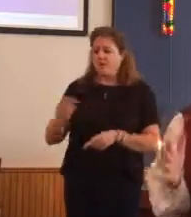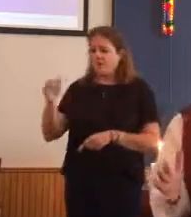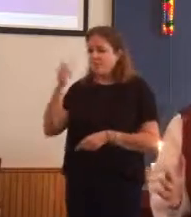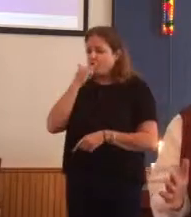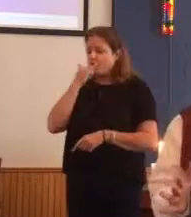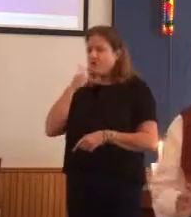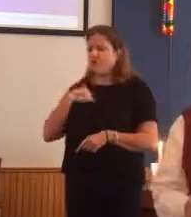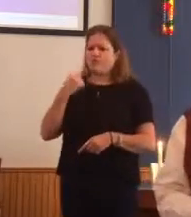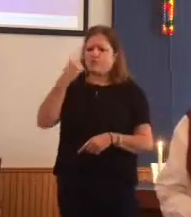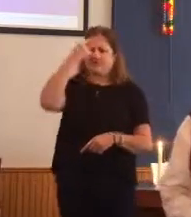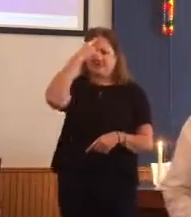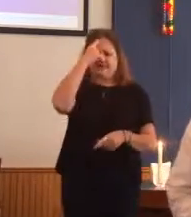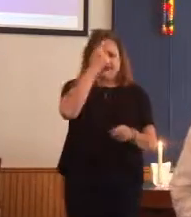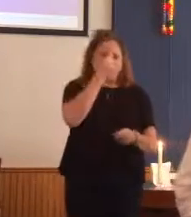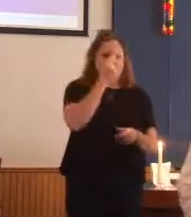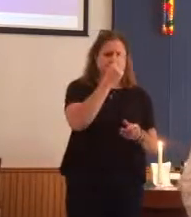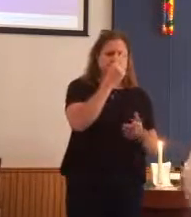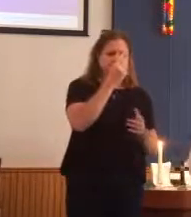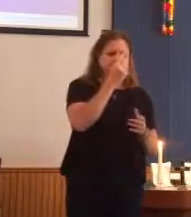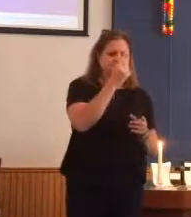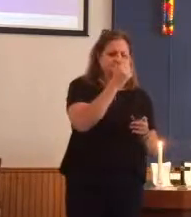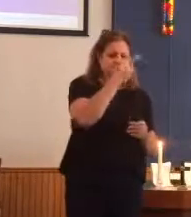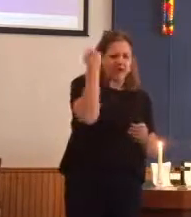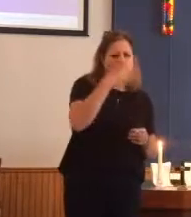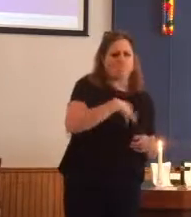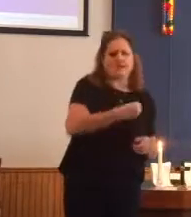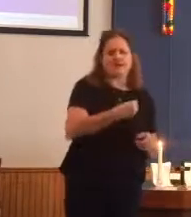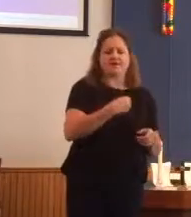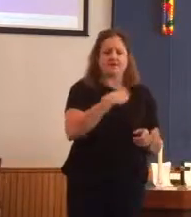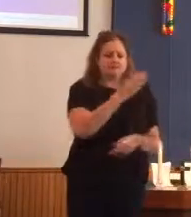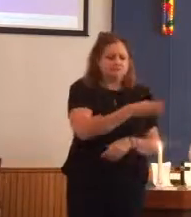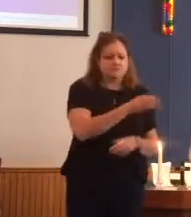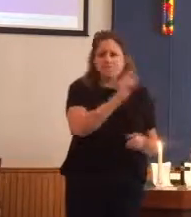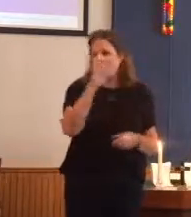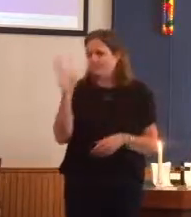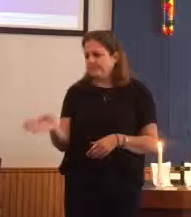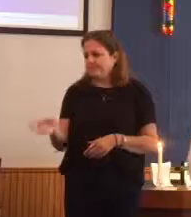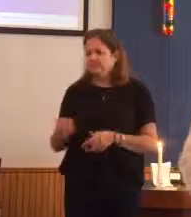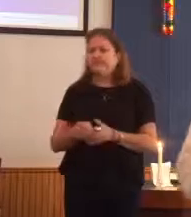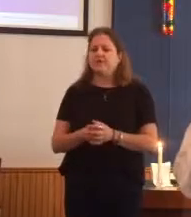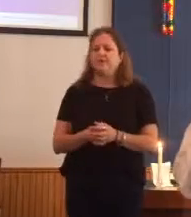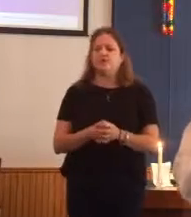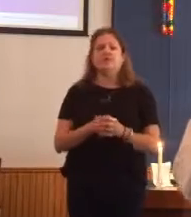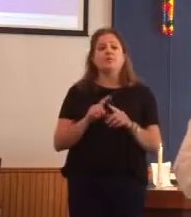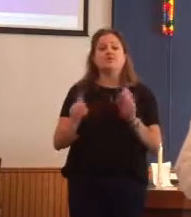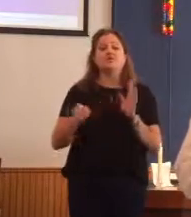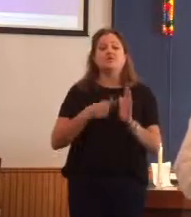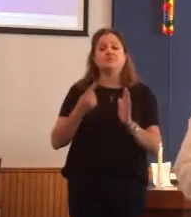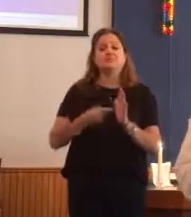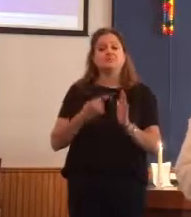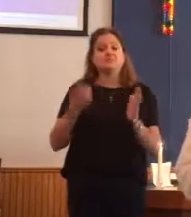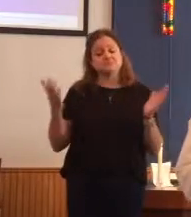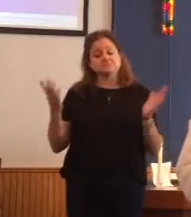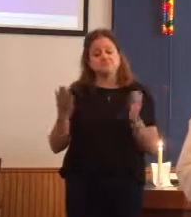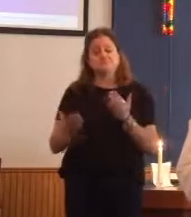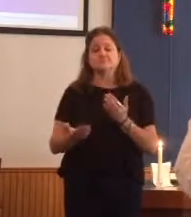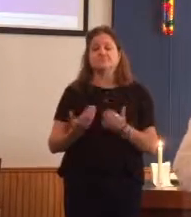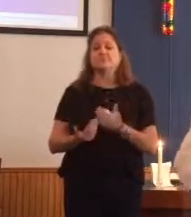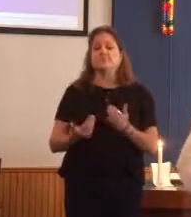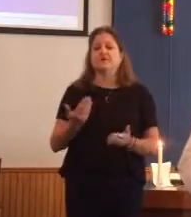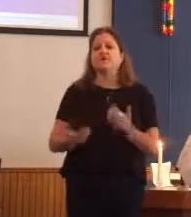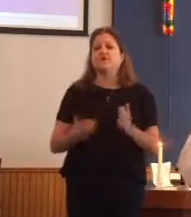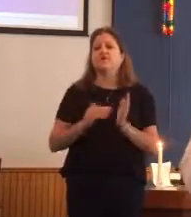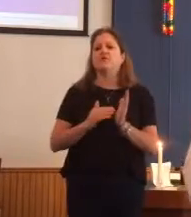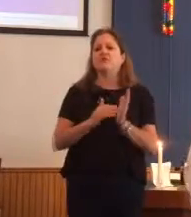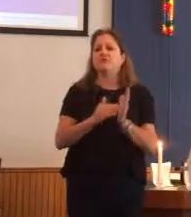concrete terms. And sometimes, perhaps often,